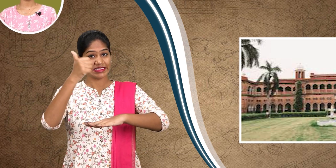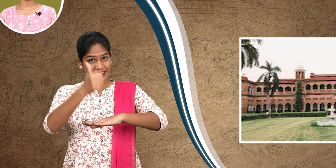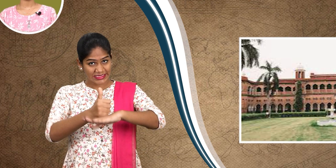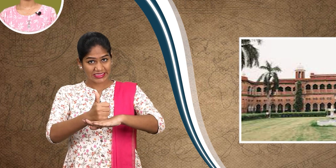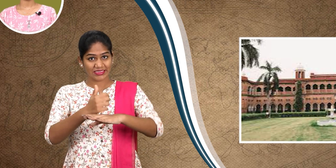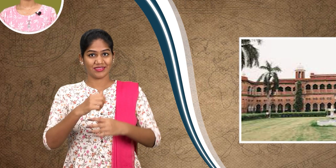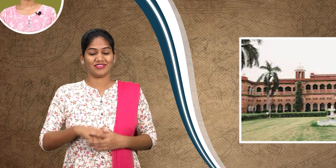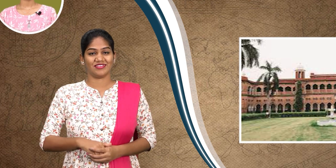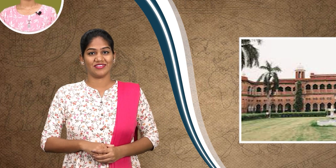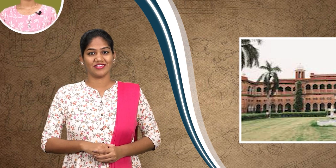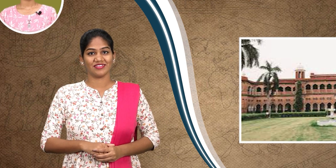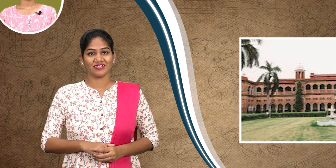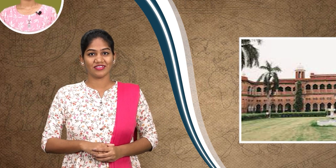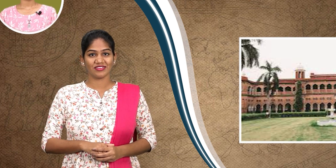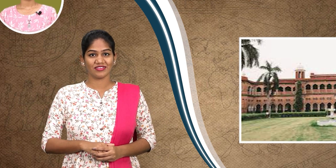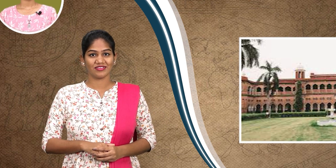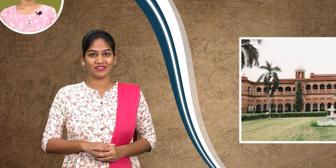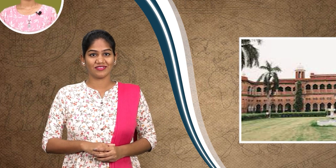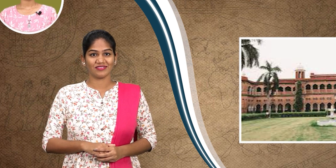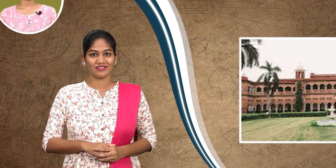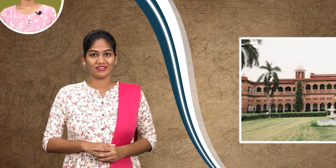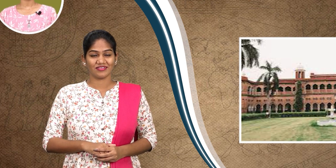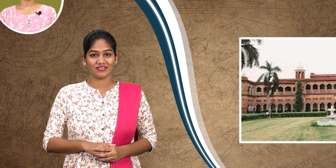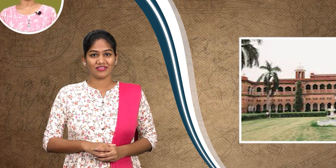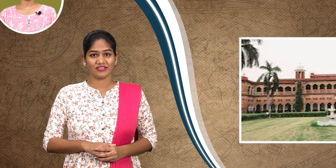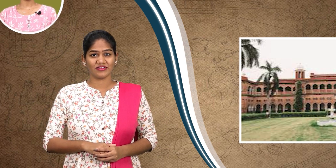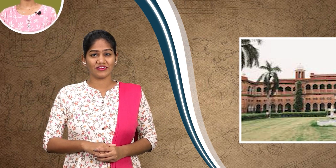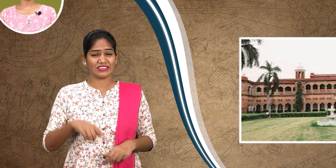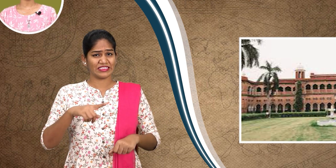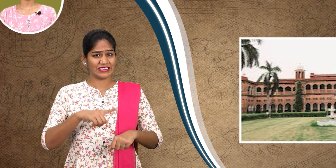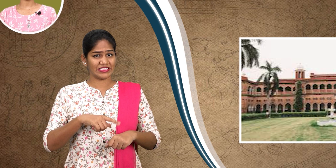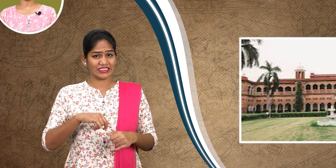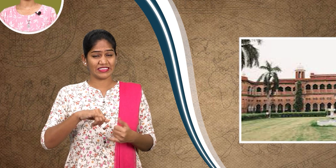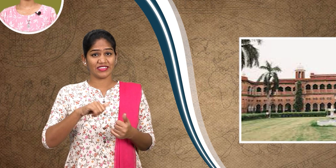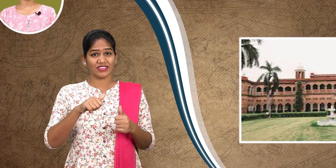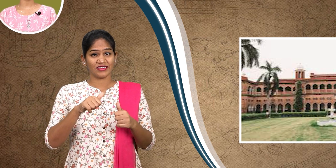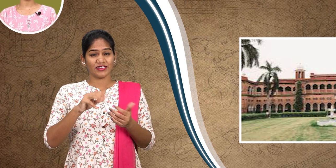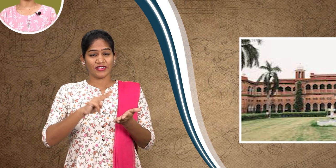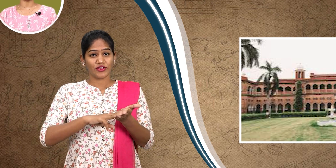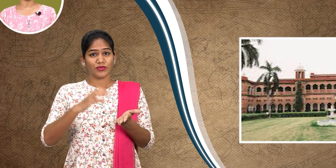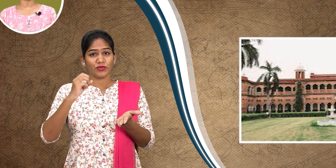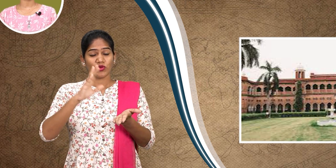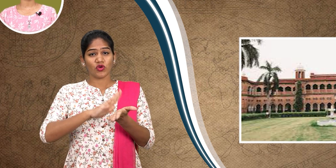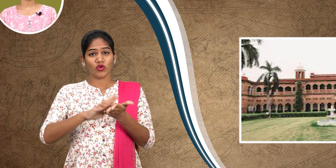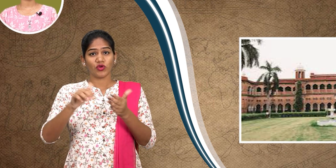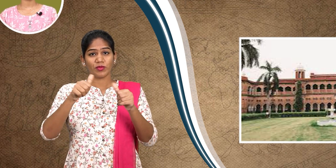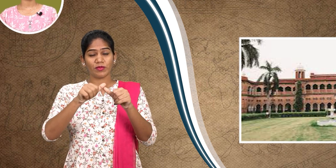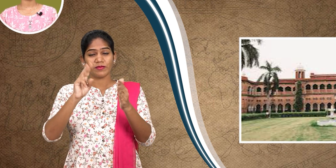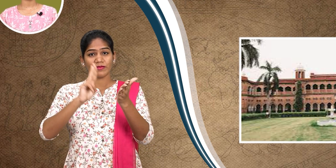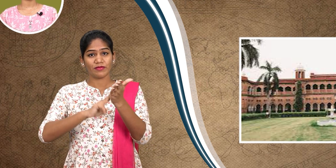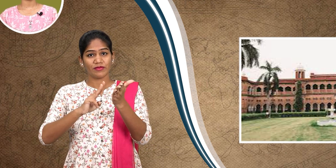the Aligarh Mohammedan Oriental College,